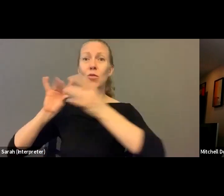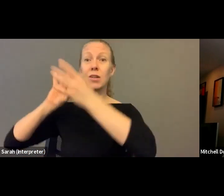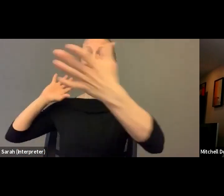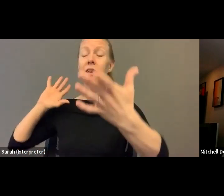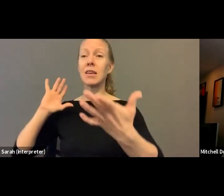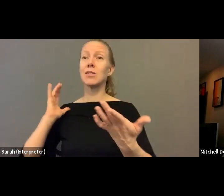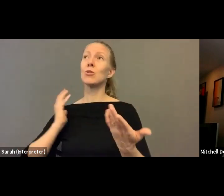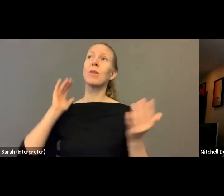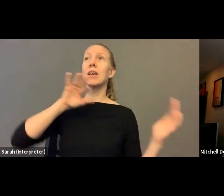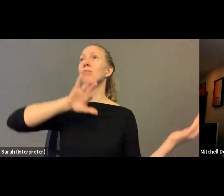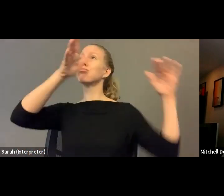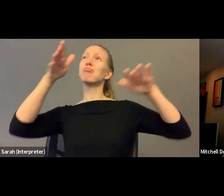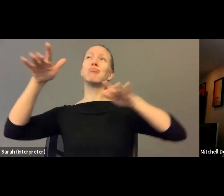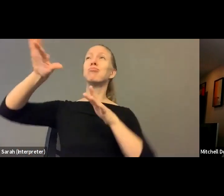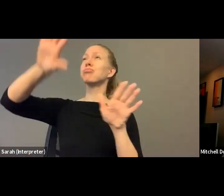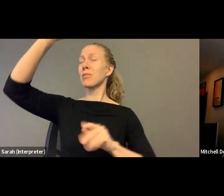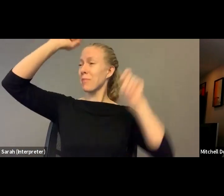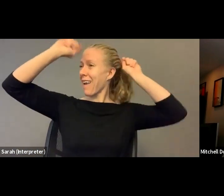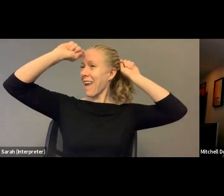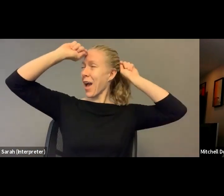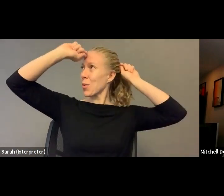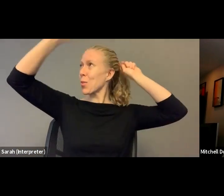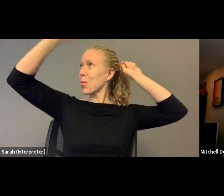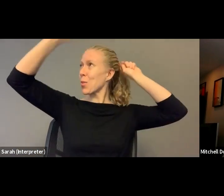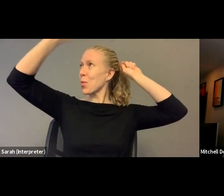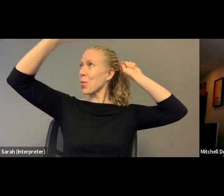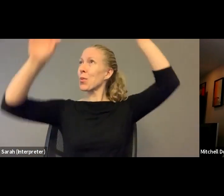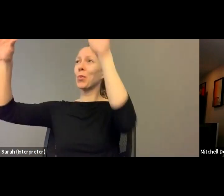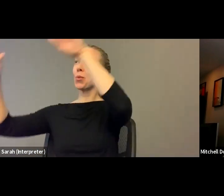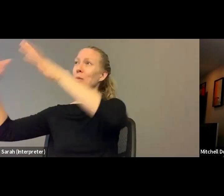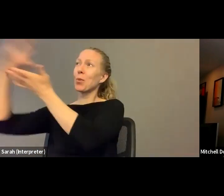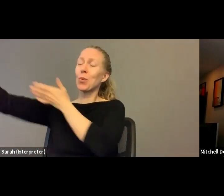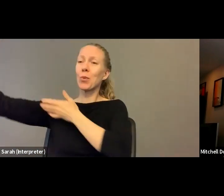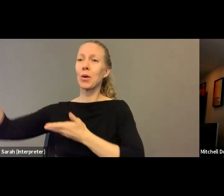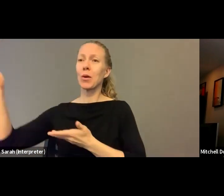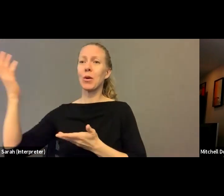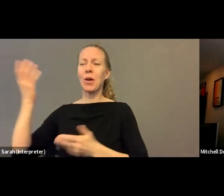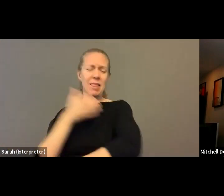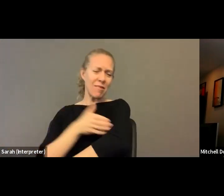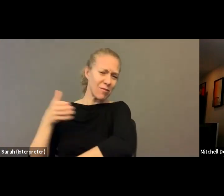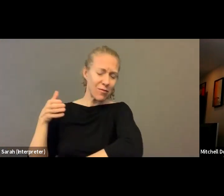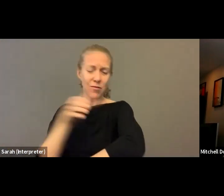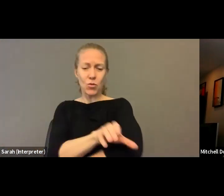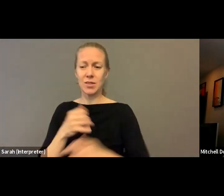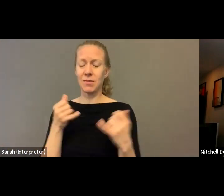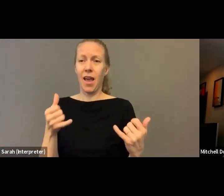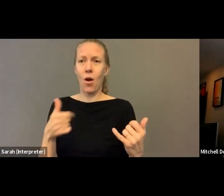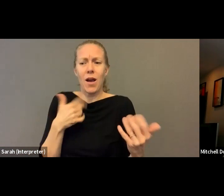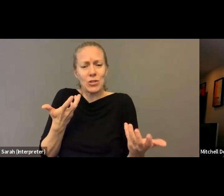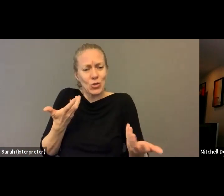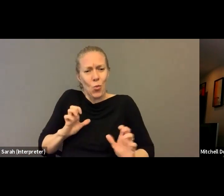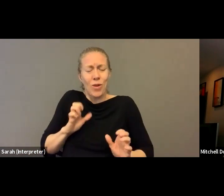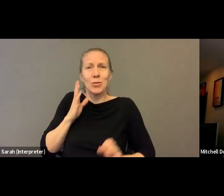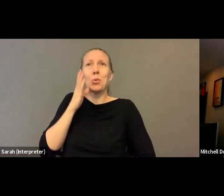wave, hat blown to the wind and the sheer force of now. I don't want to be somebody, I am